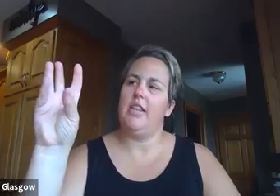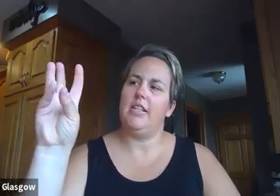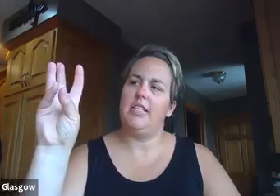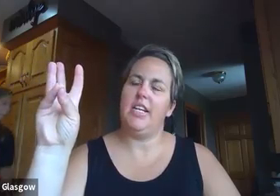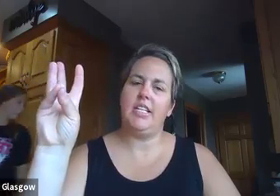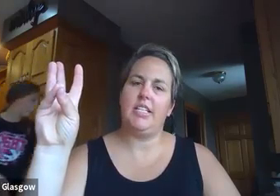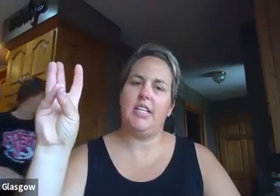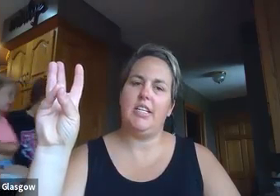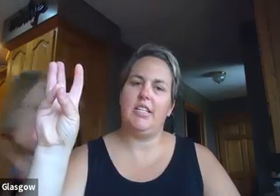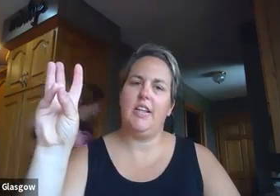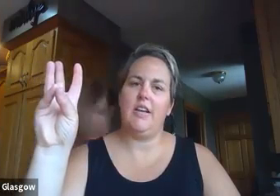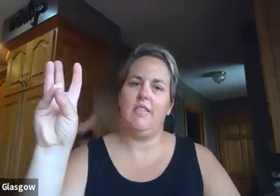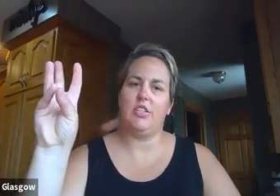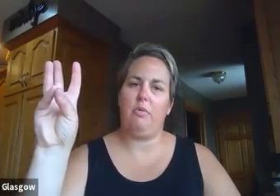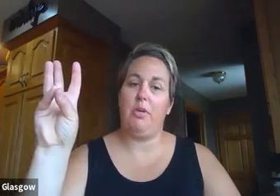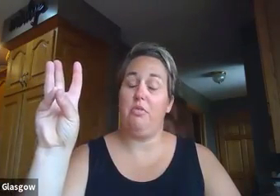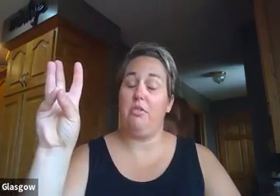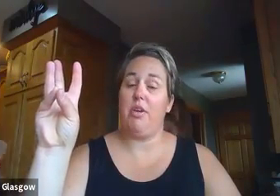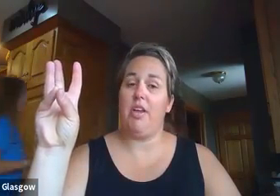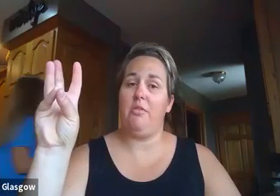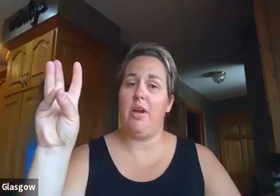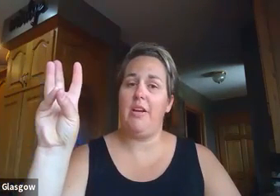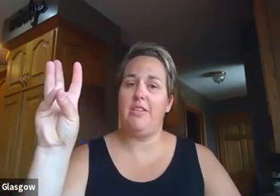then 6. That's why we do the 3 the other way.